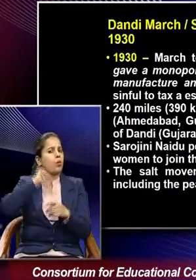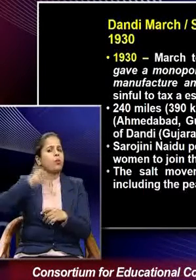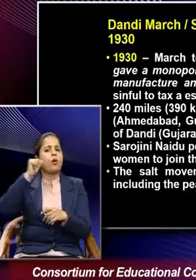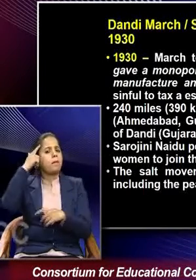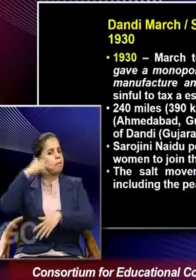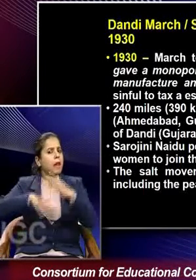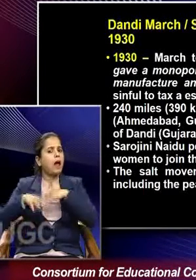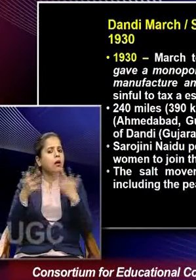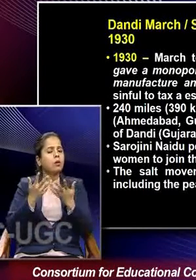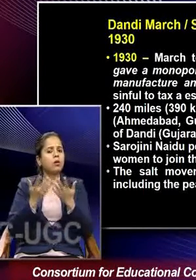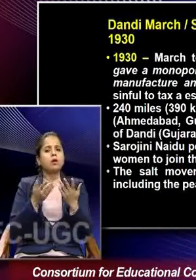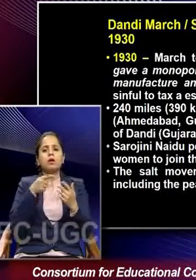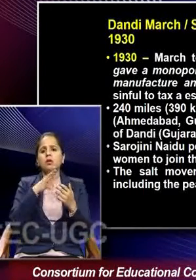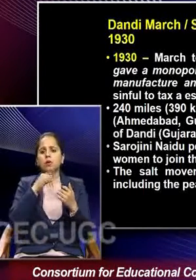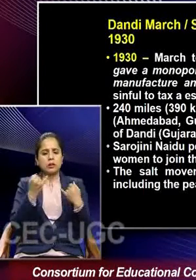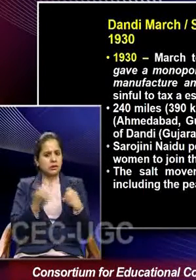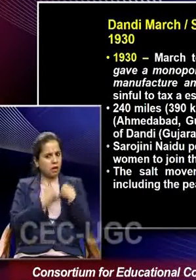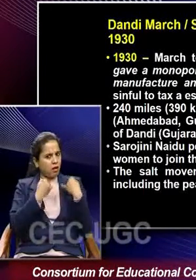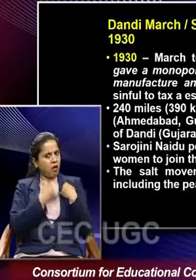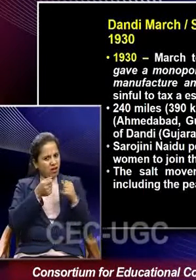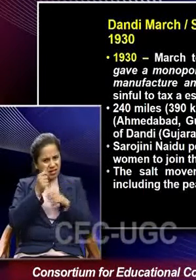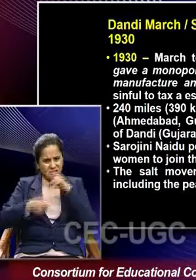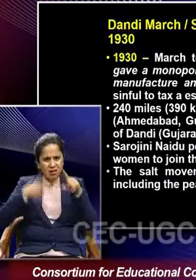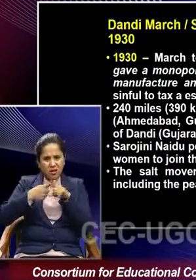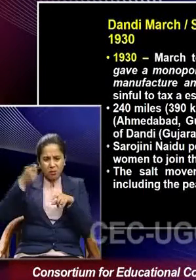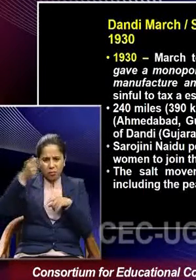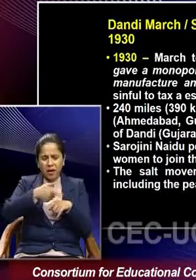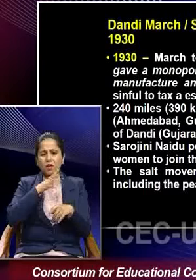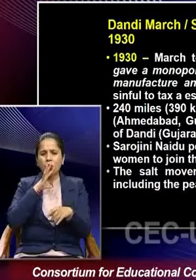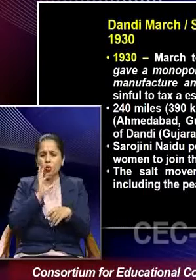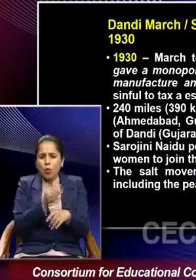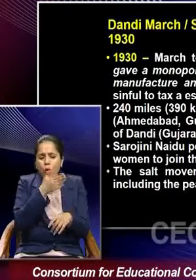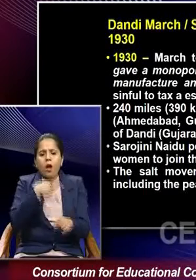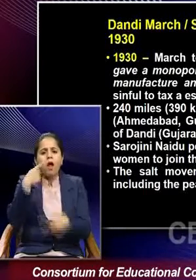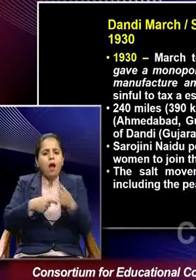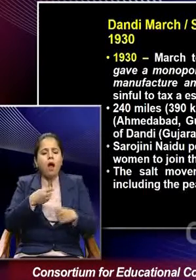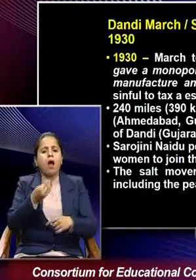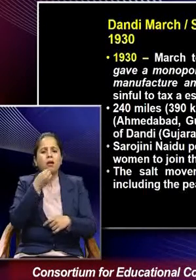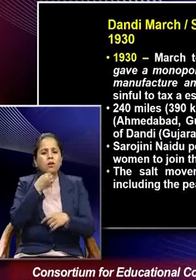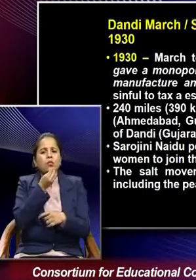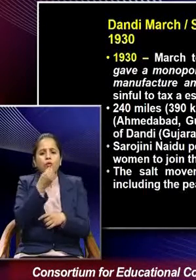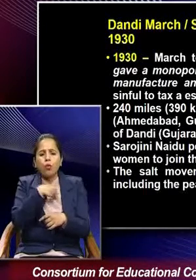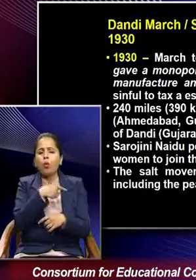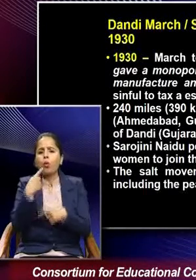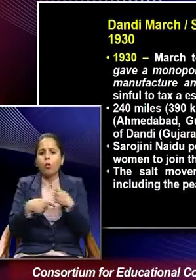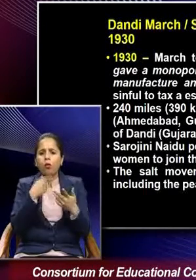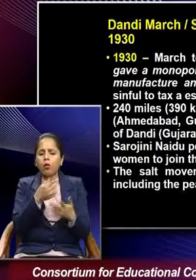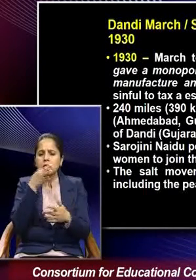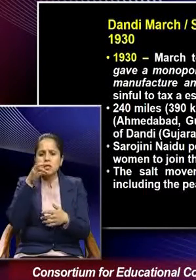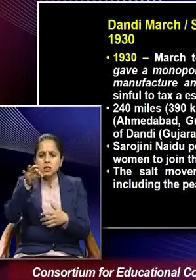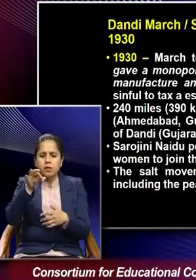planned? Because it was sinful to tax an essential commodity like salt. So